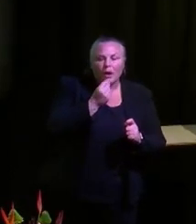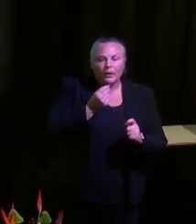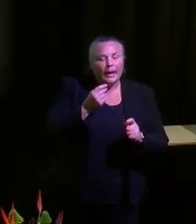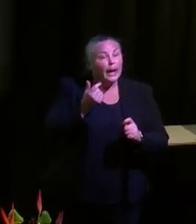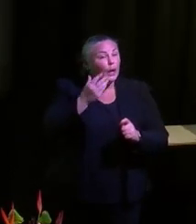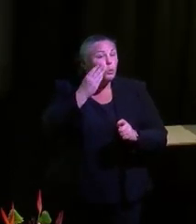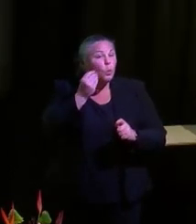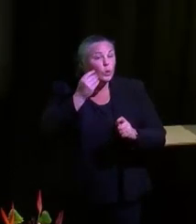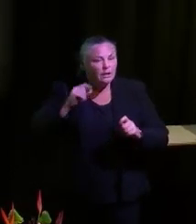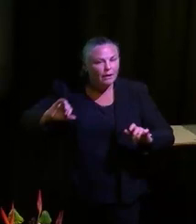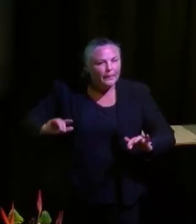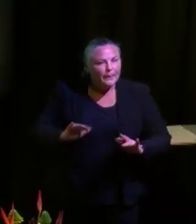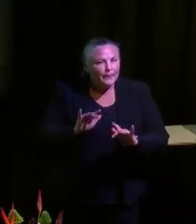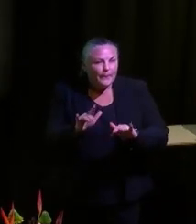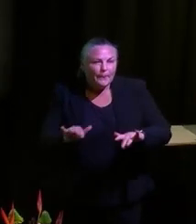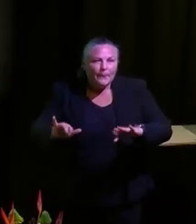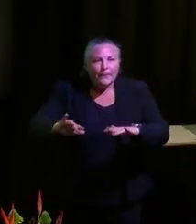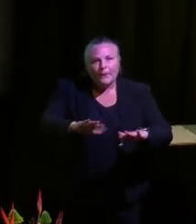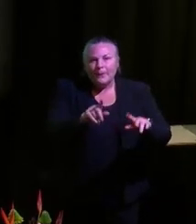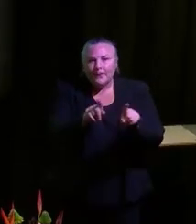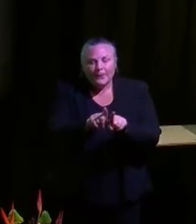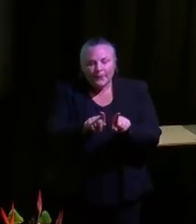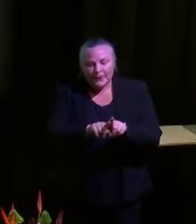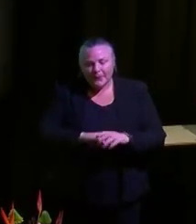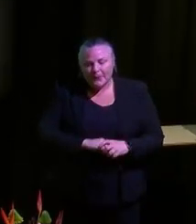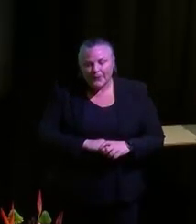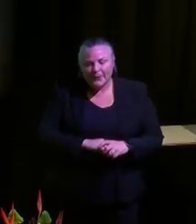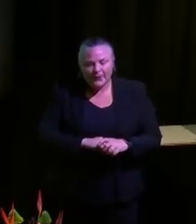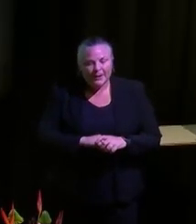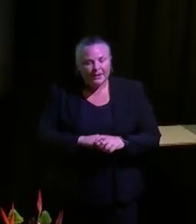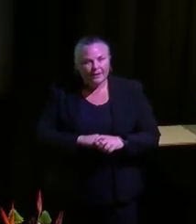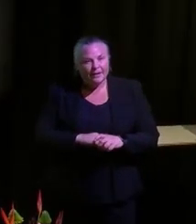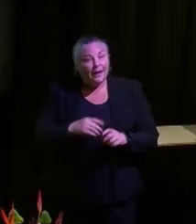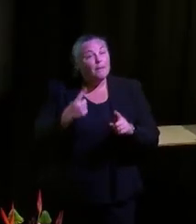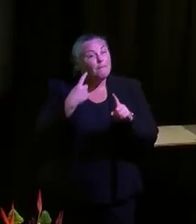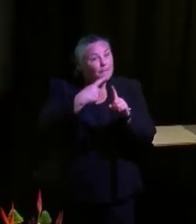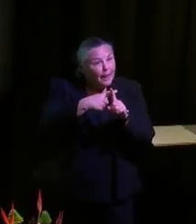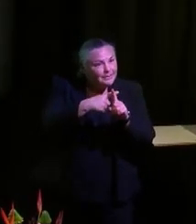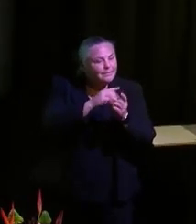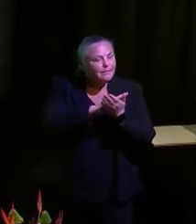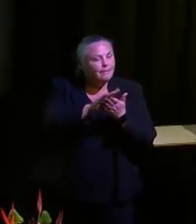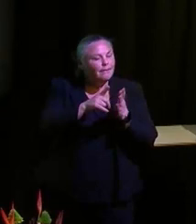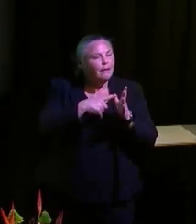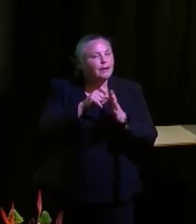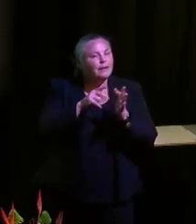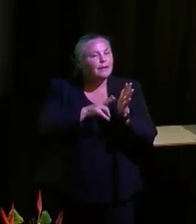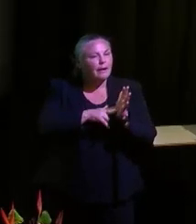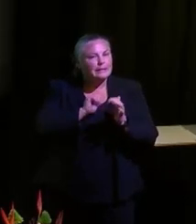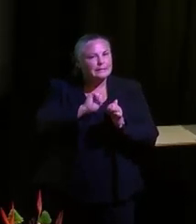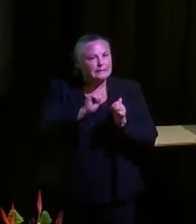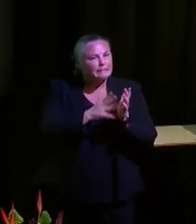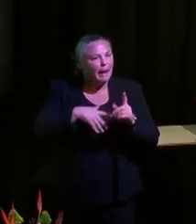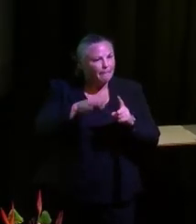lines going through from the creeks, etc. And then there's Haddon's map, which it's like when you look at